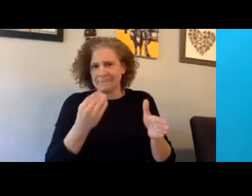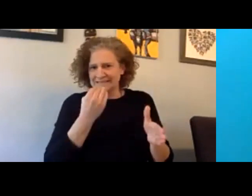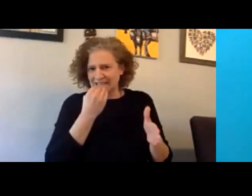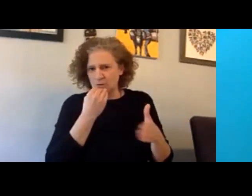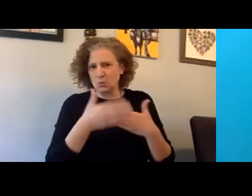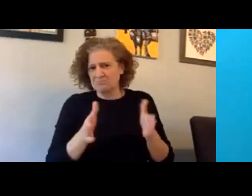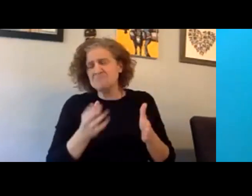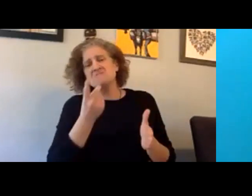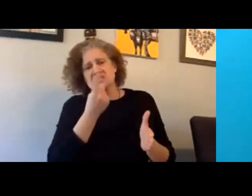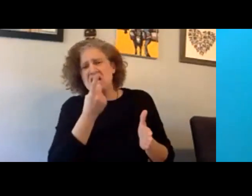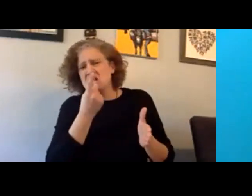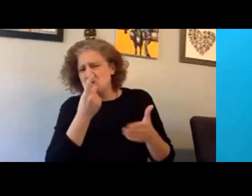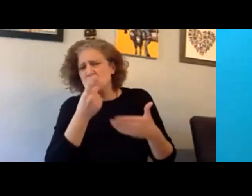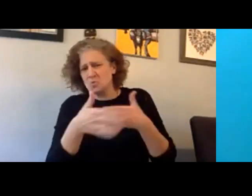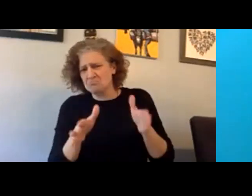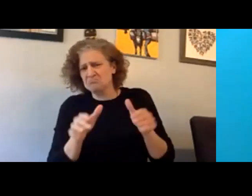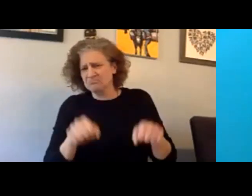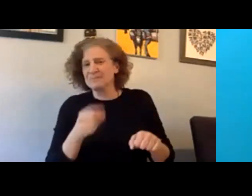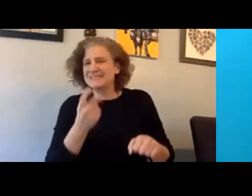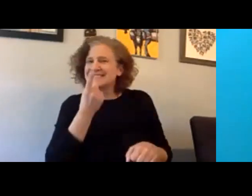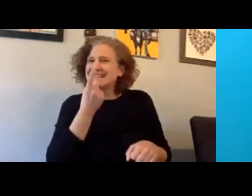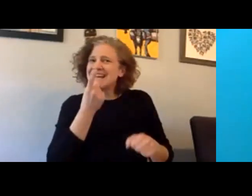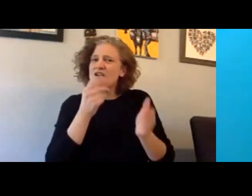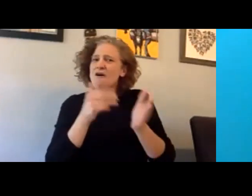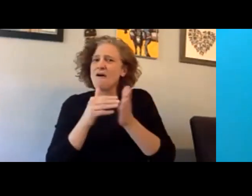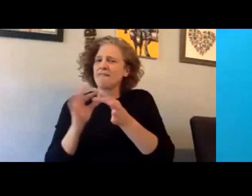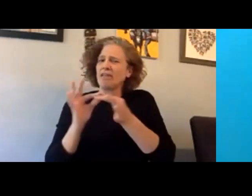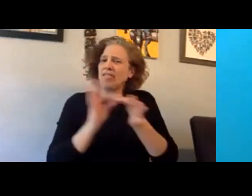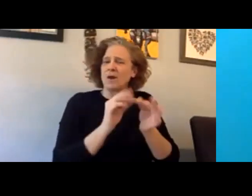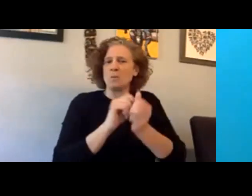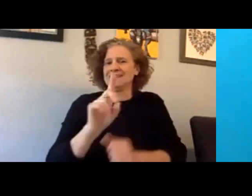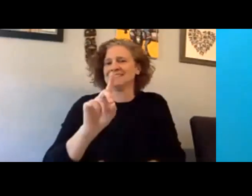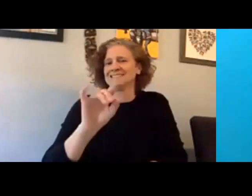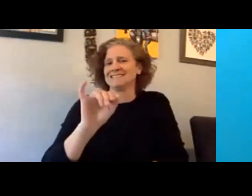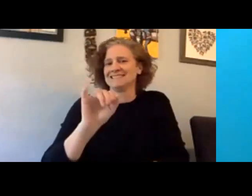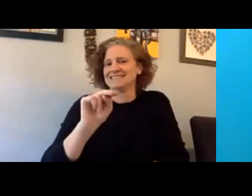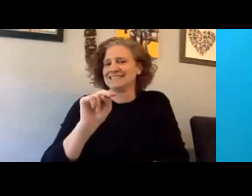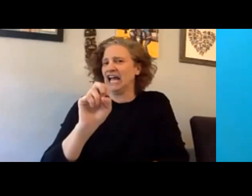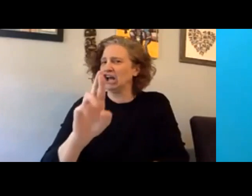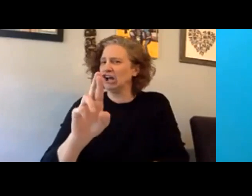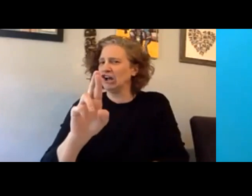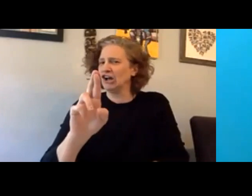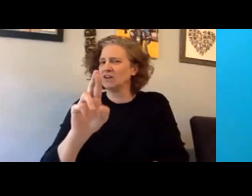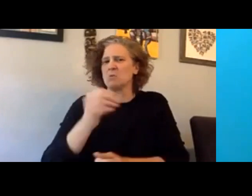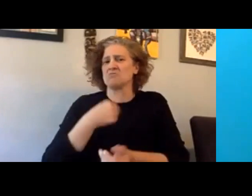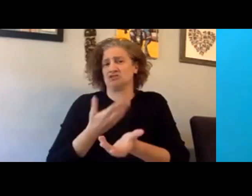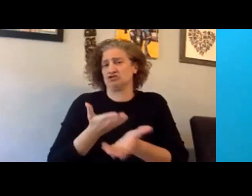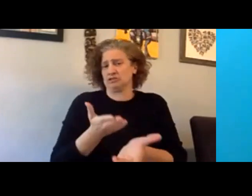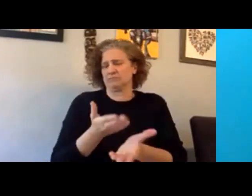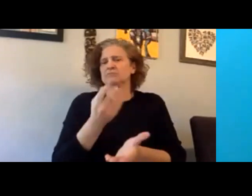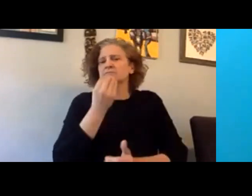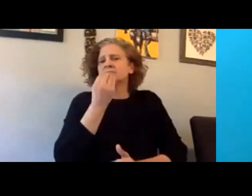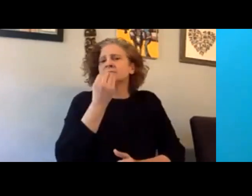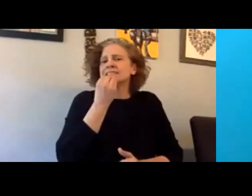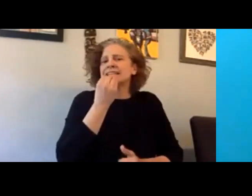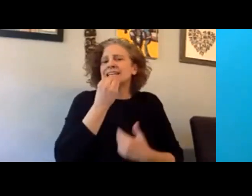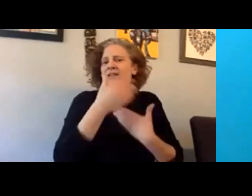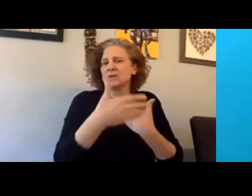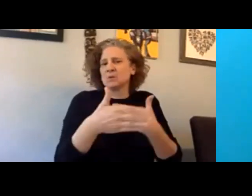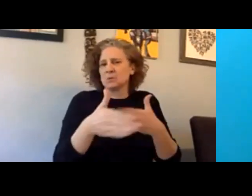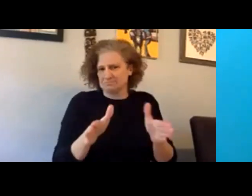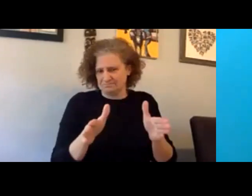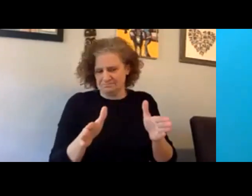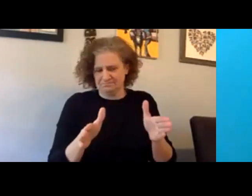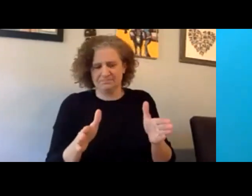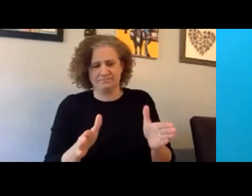dining room, literally eat room. You can sign dining room with a D, but that sign with a D often is linked to